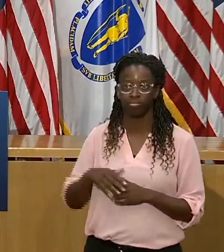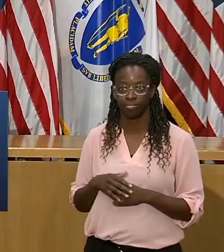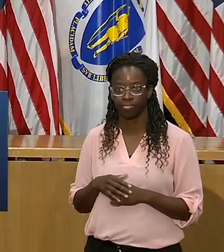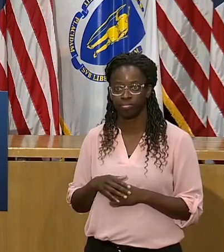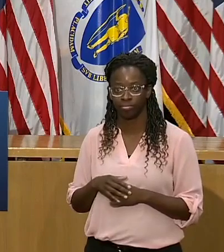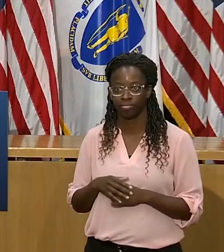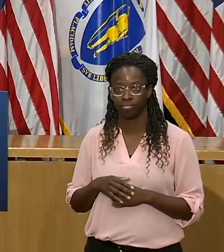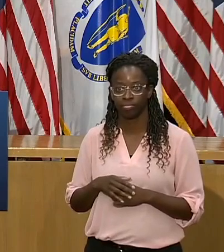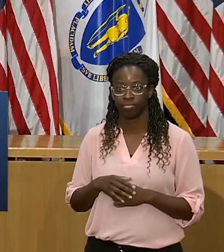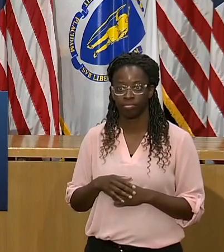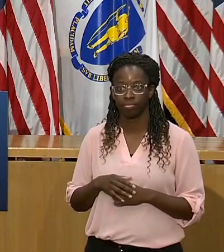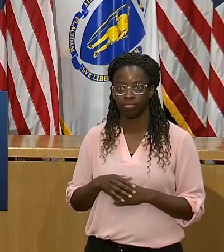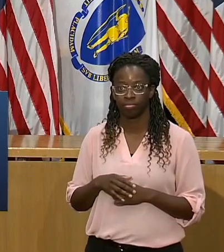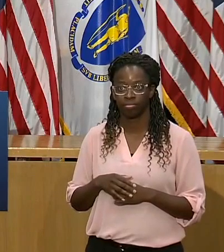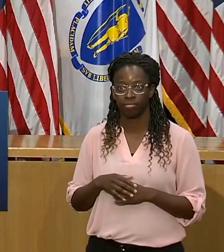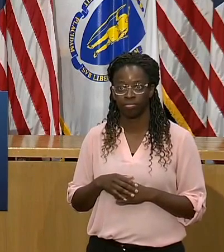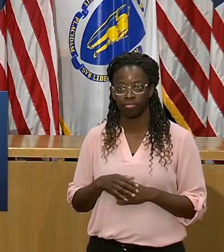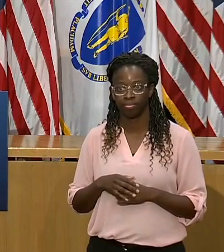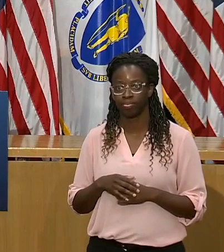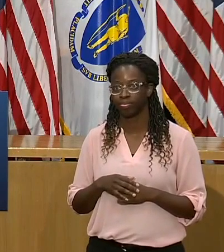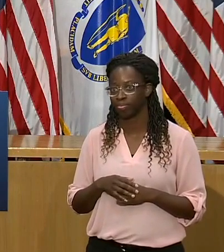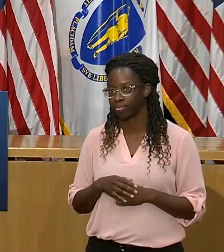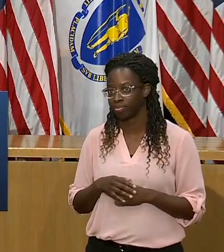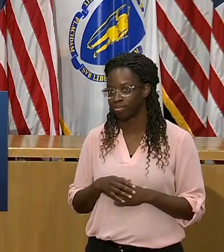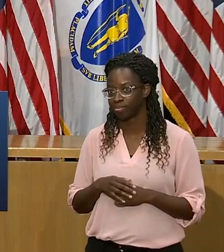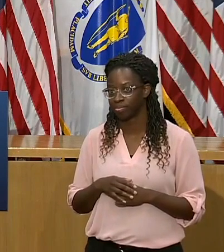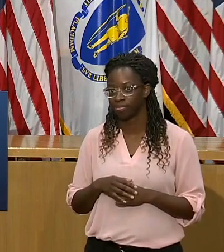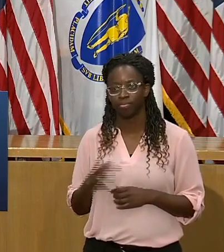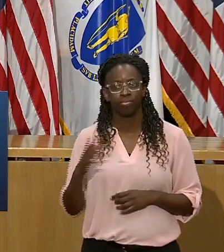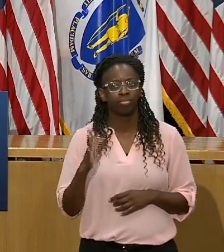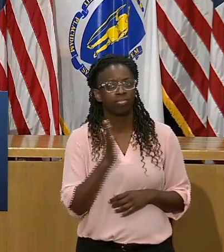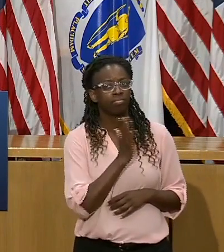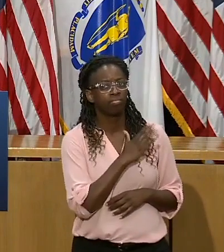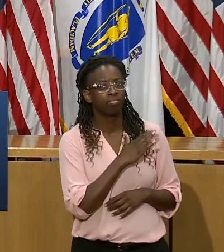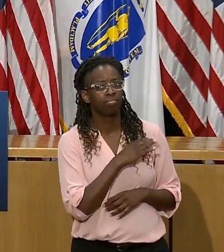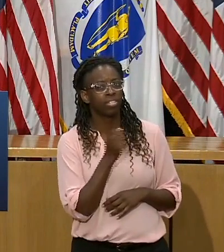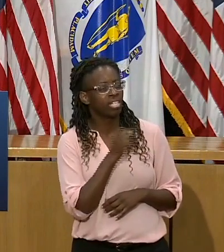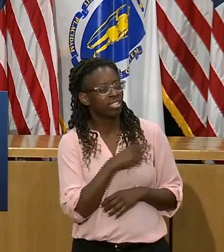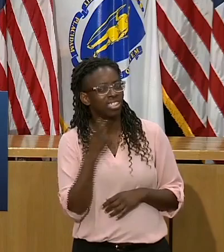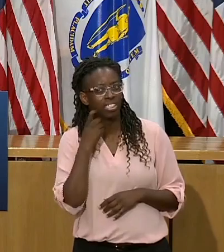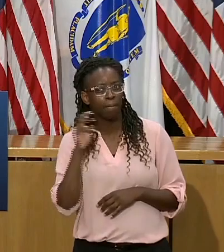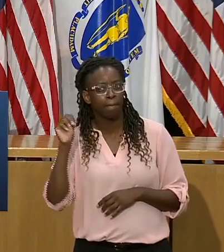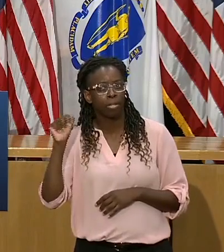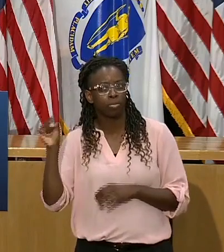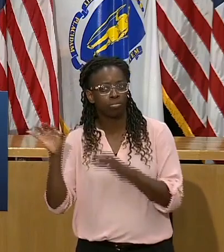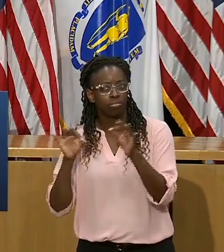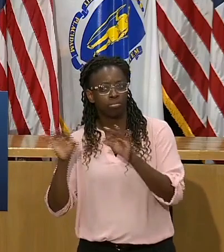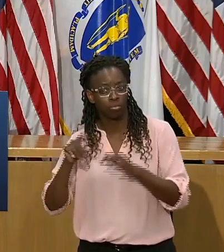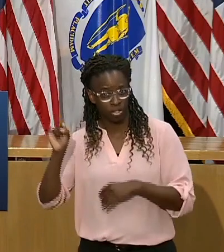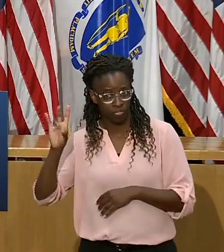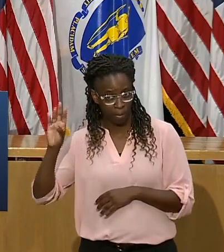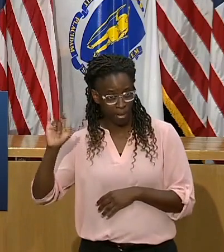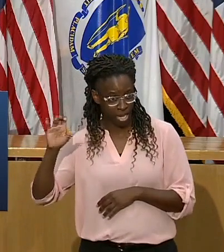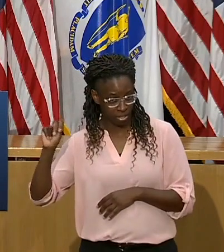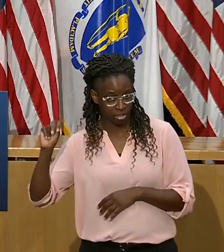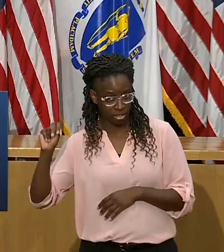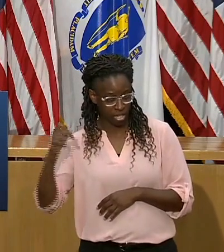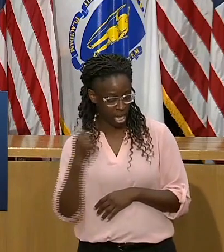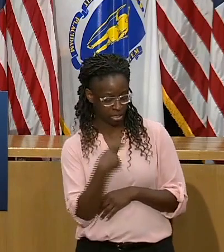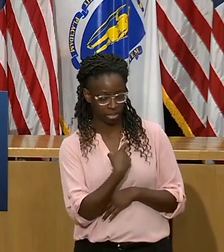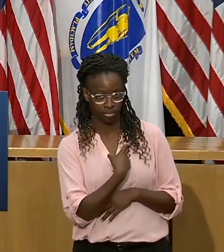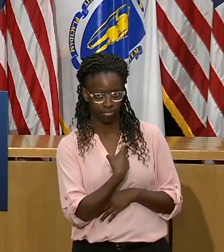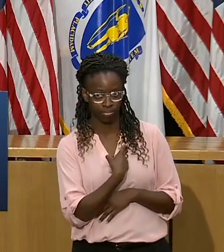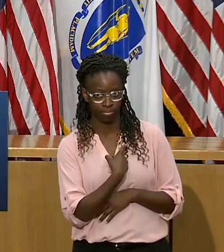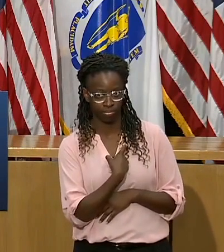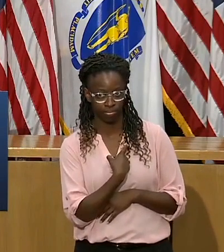million. How much PPP money was put to work, was approved in Massachusetts? 14.